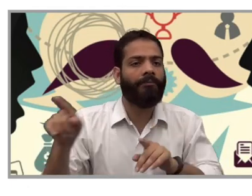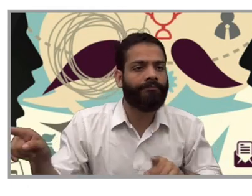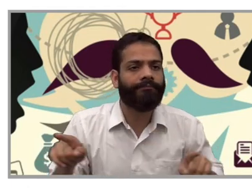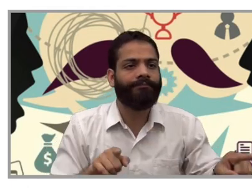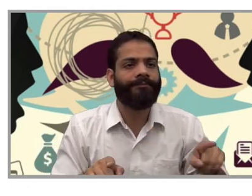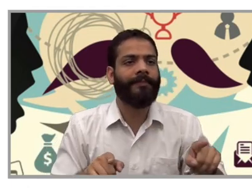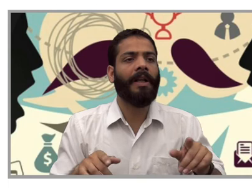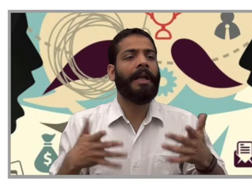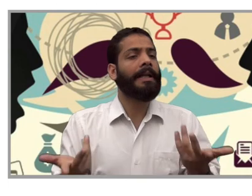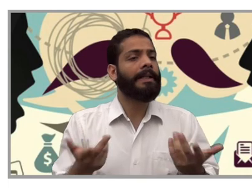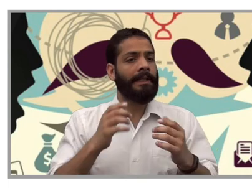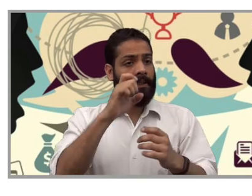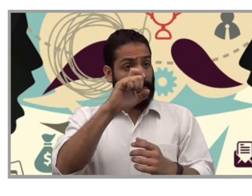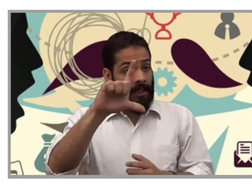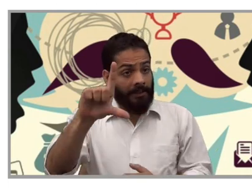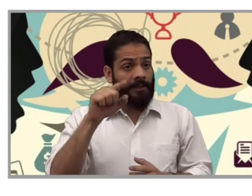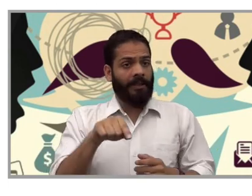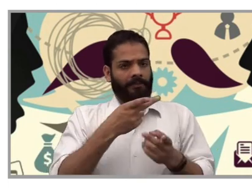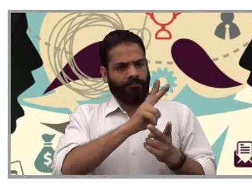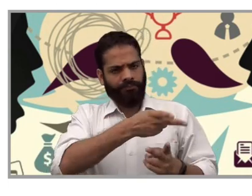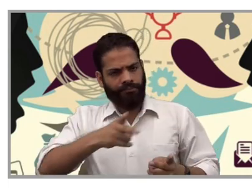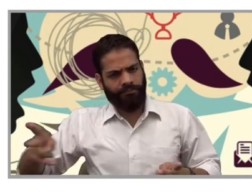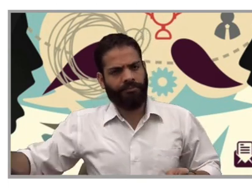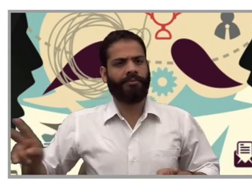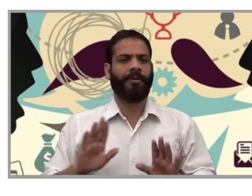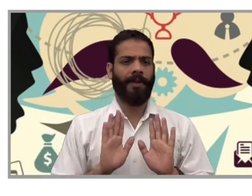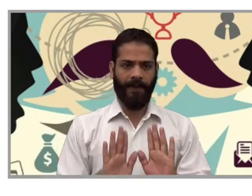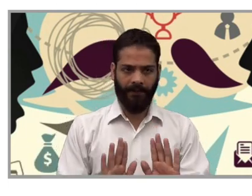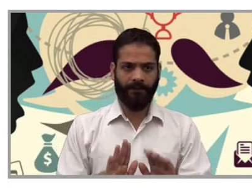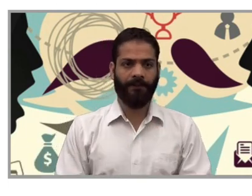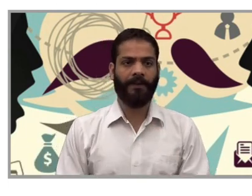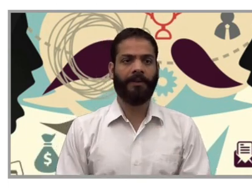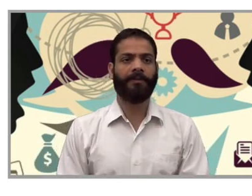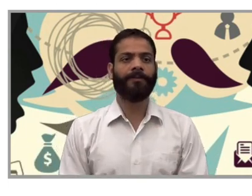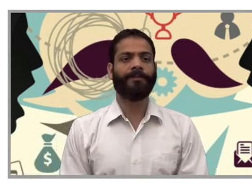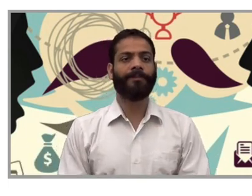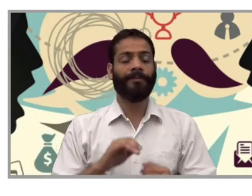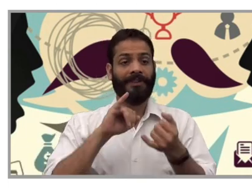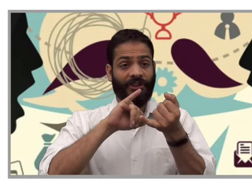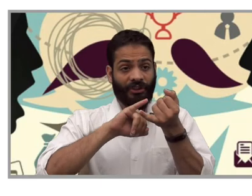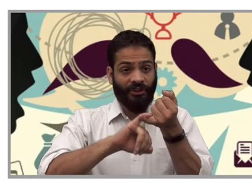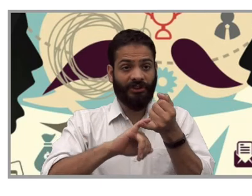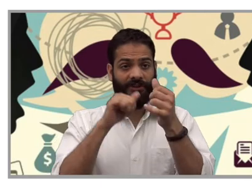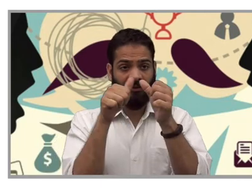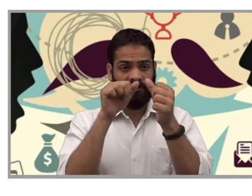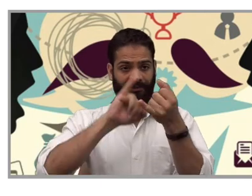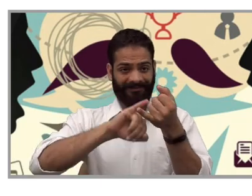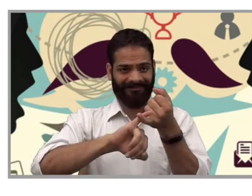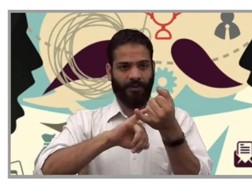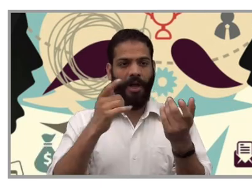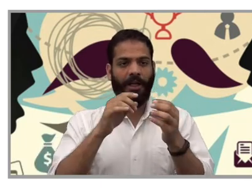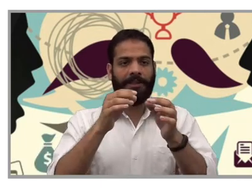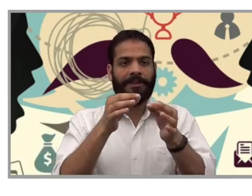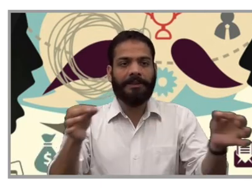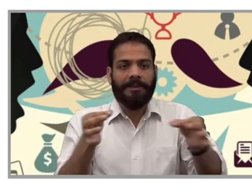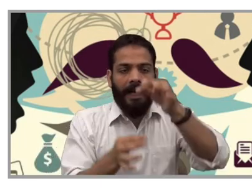Such classifiers which vary over size and shape are called size and shape specifiers in the sign language